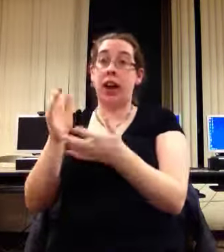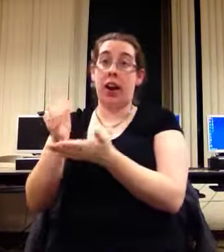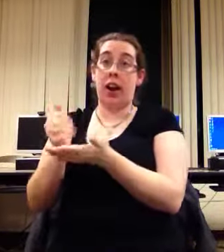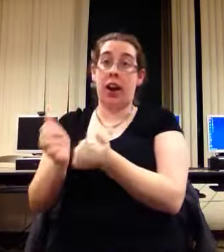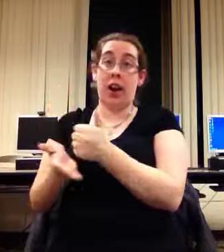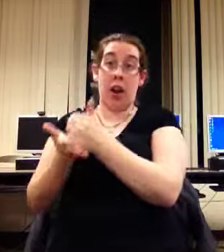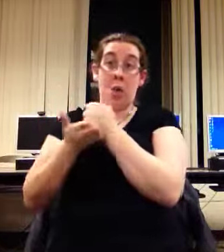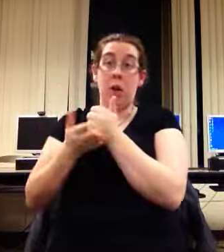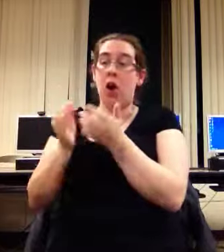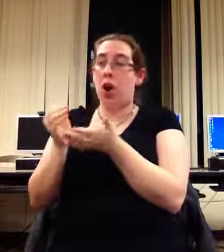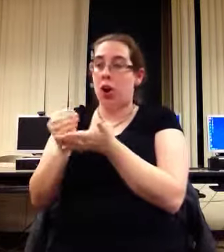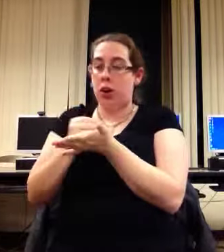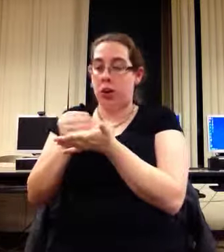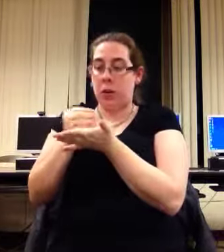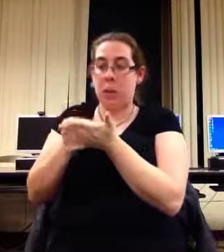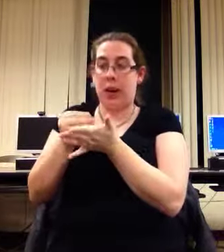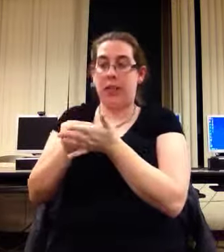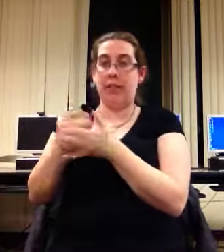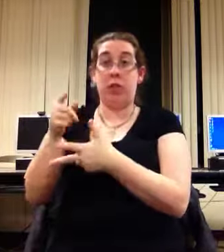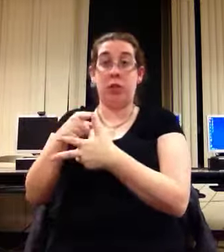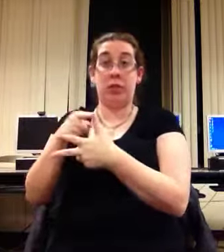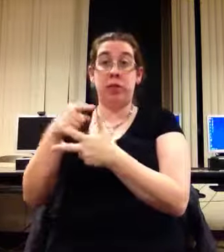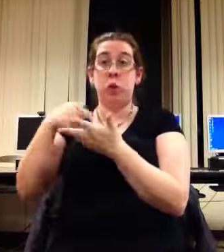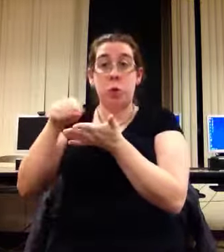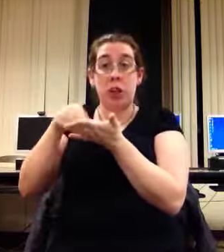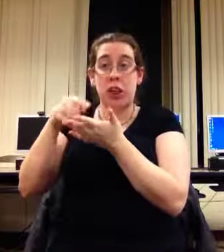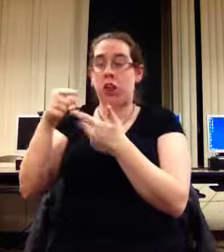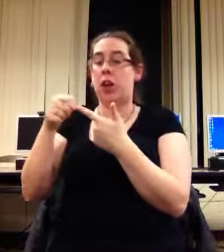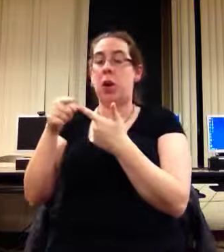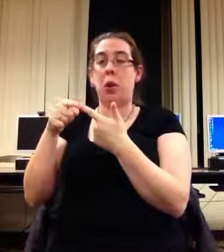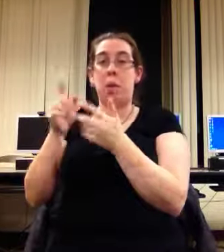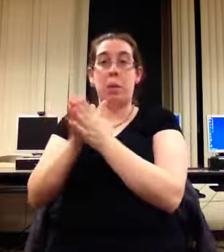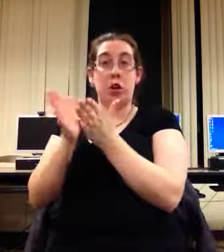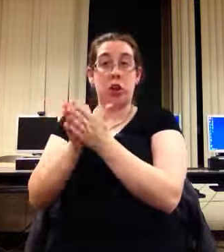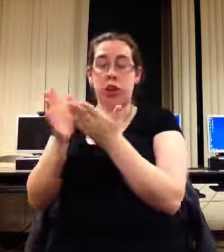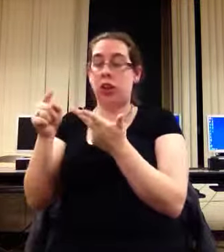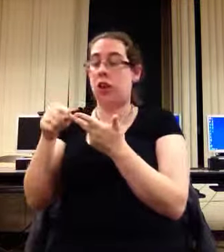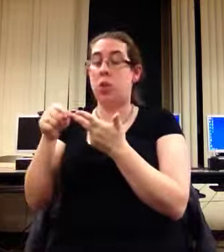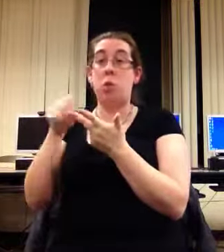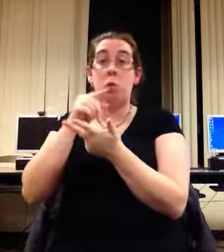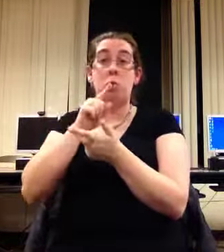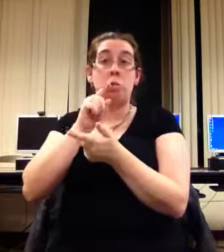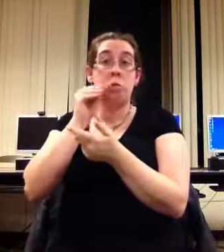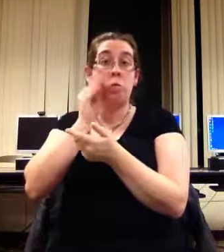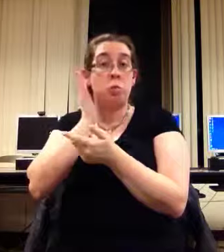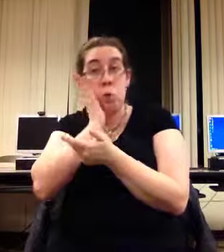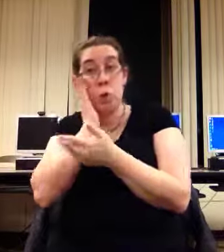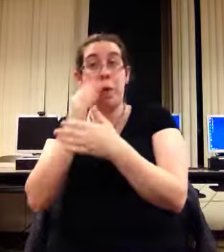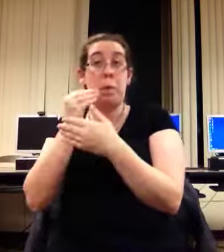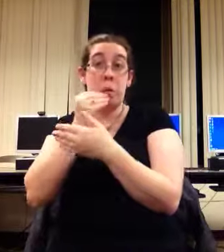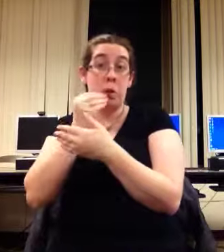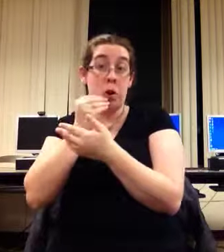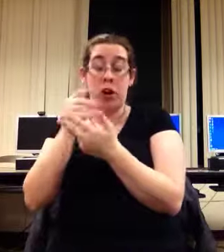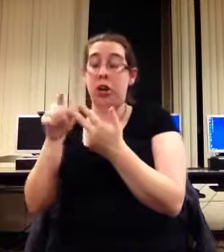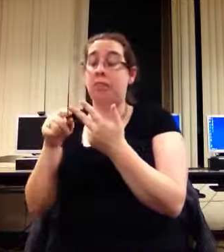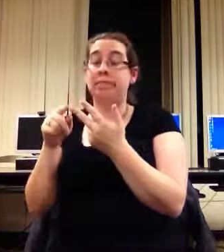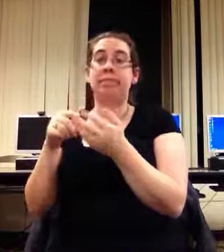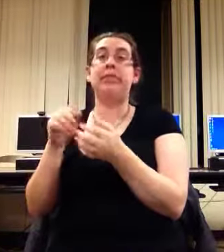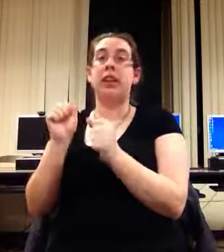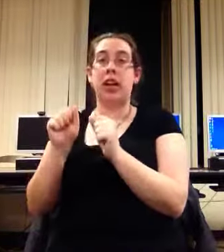books, room and board, and any other expenses related to your education. Work-study programs can also help you gain